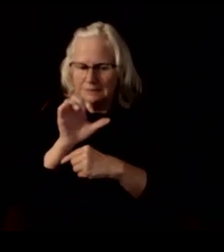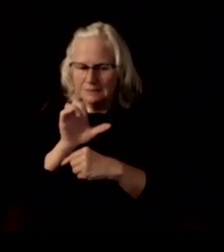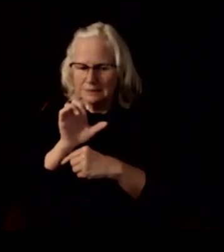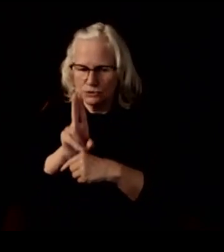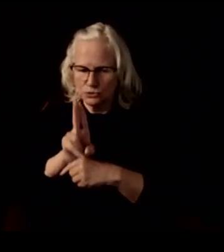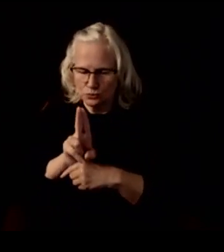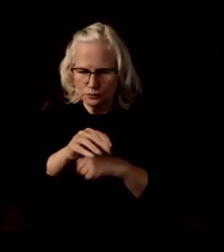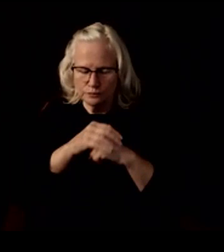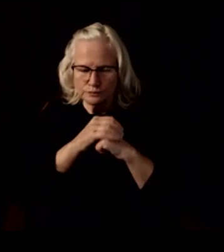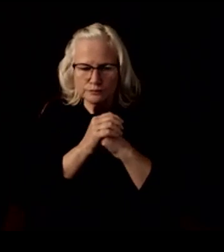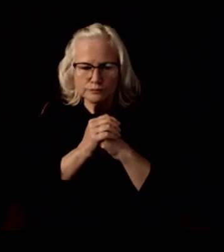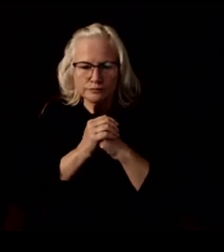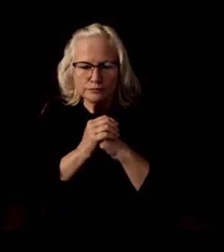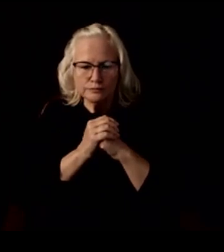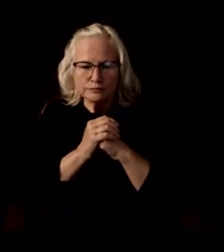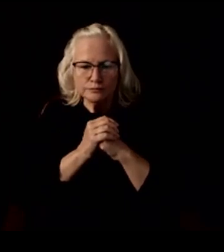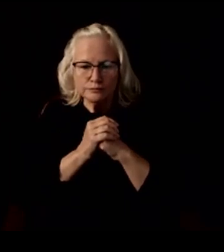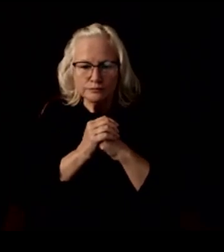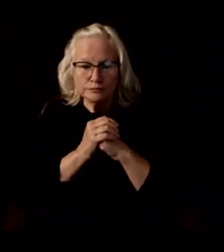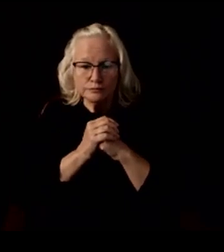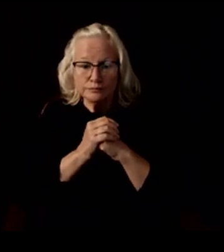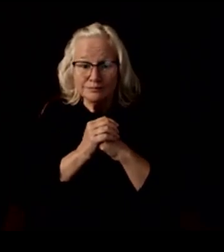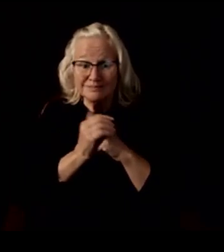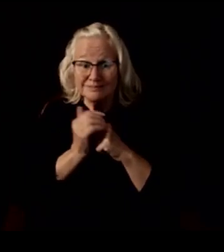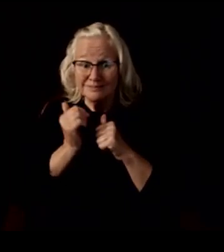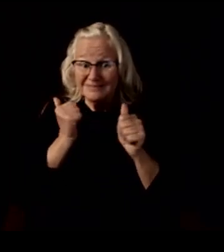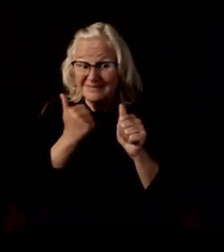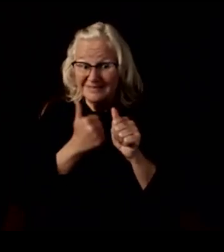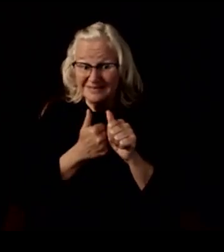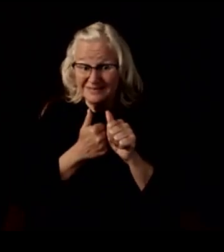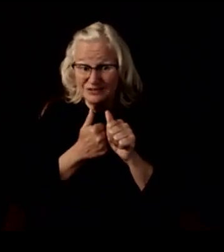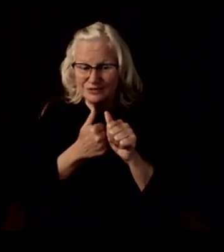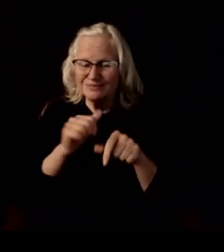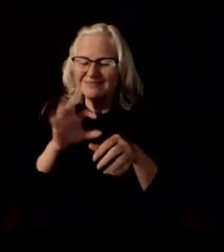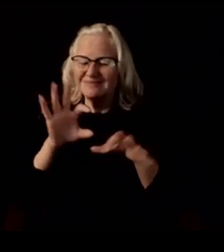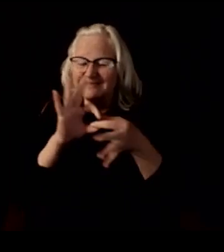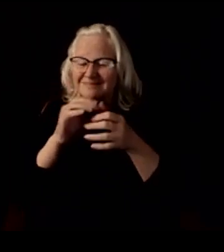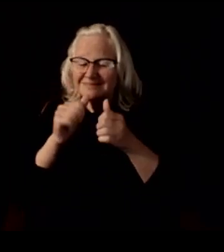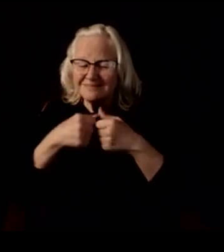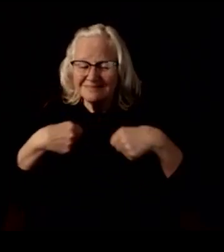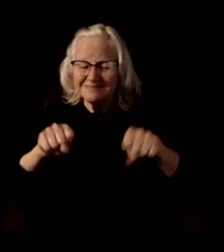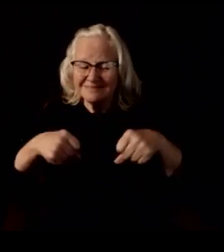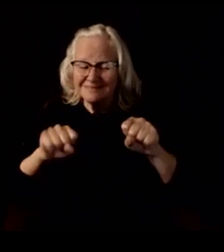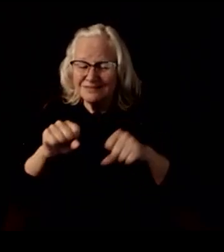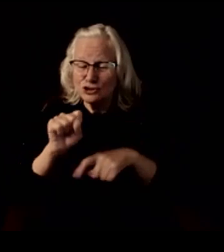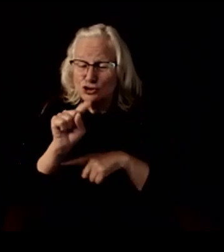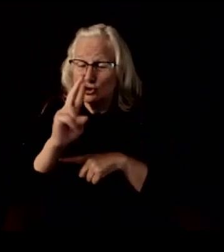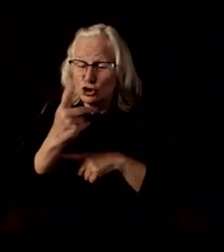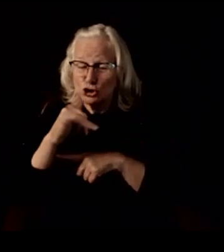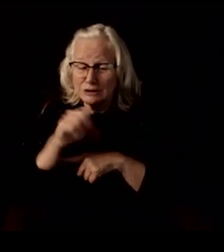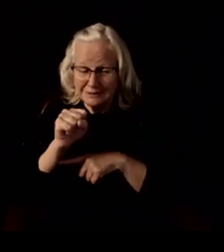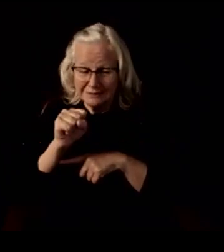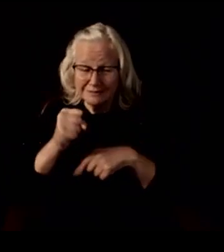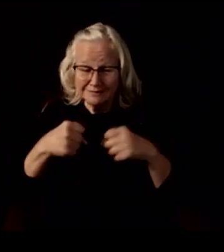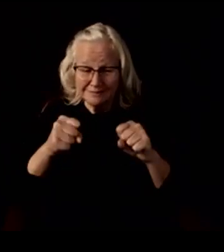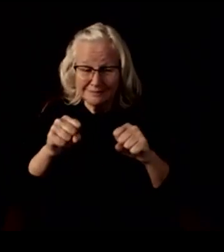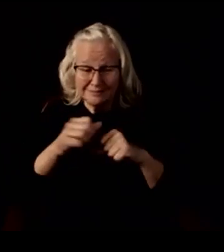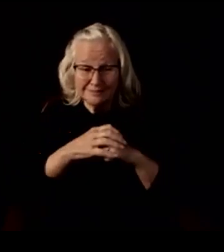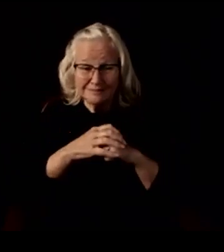to the Sturgis motorcycle gathering. We are now at 44 cases, 2